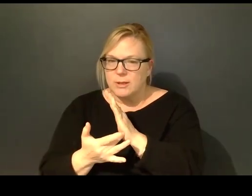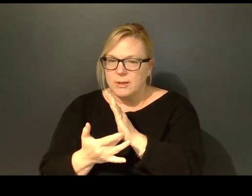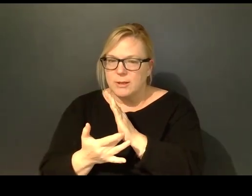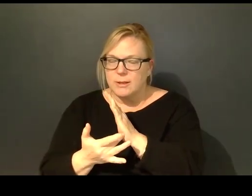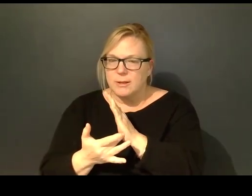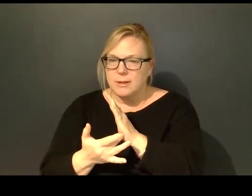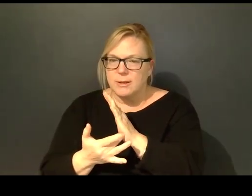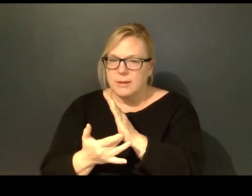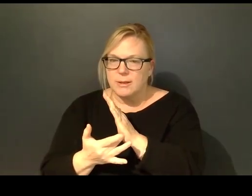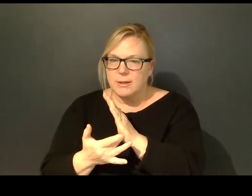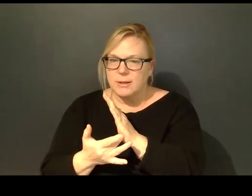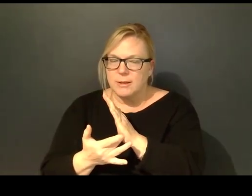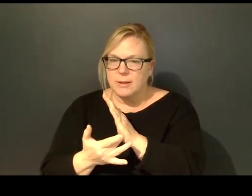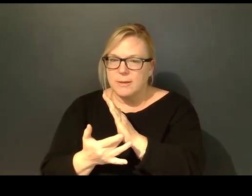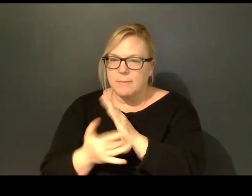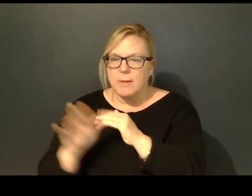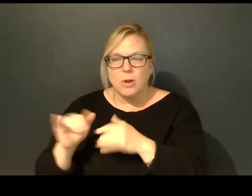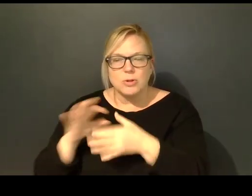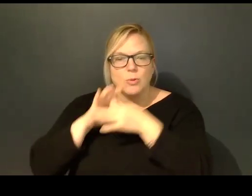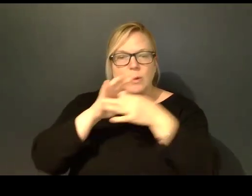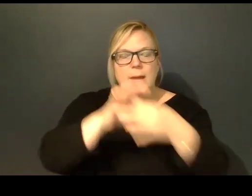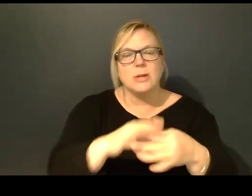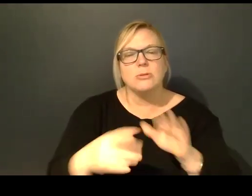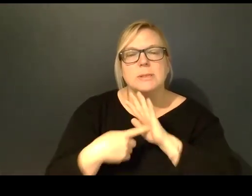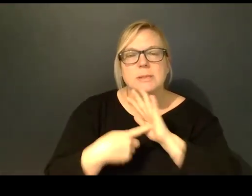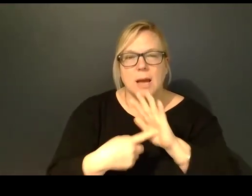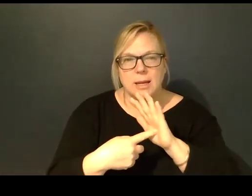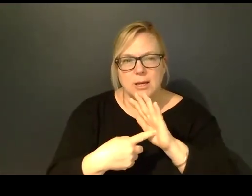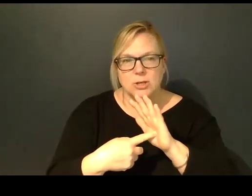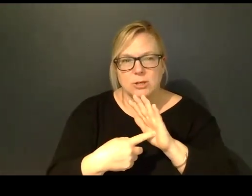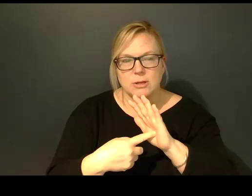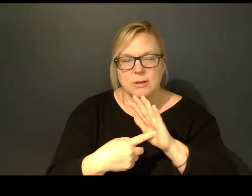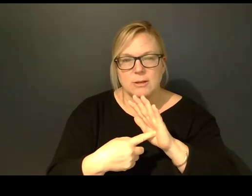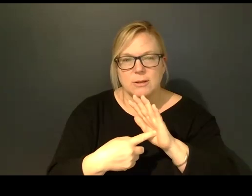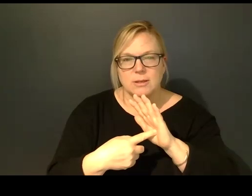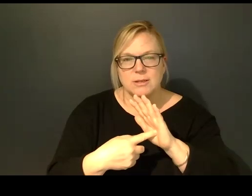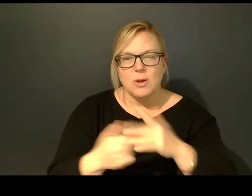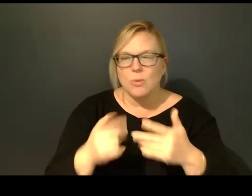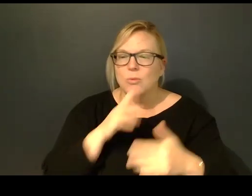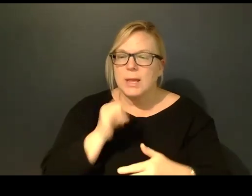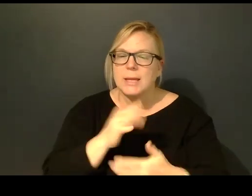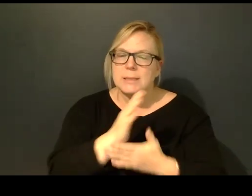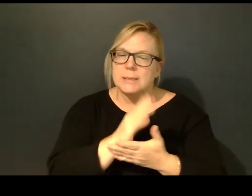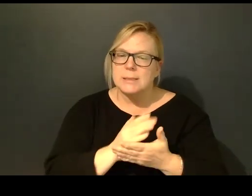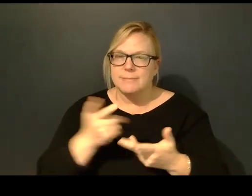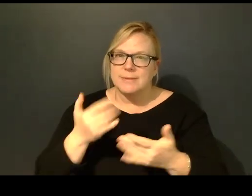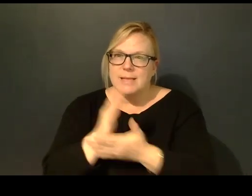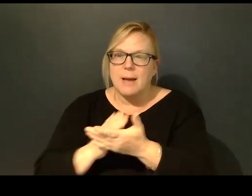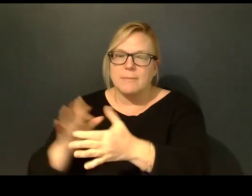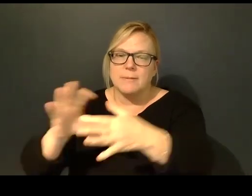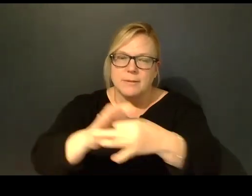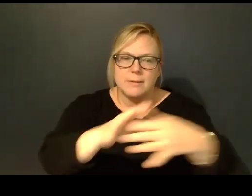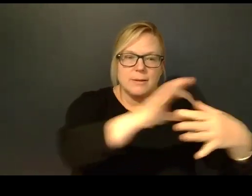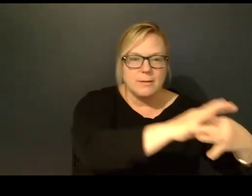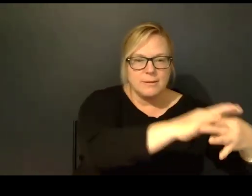wayfinding and signage, I believe, is being moved into the Information and Communication Standard Development Committee so